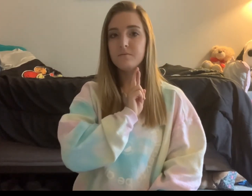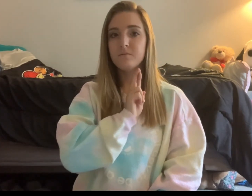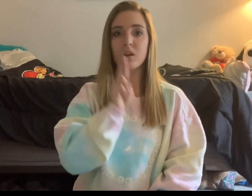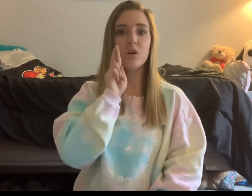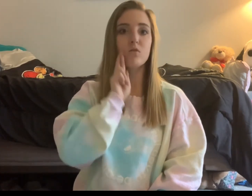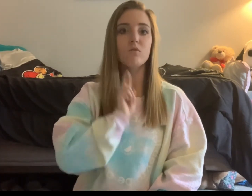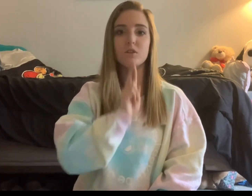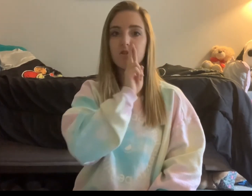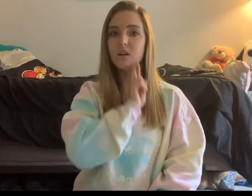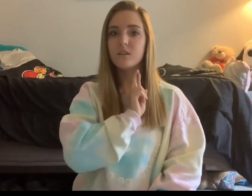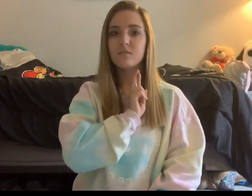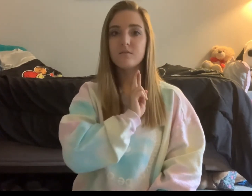restaurant,